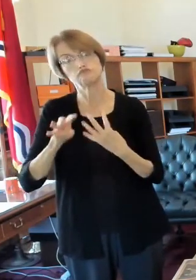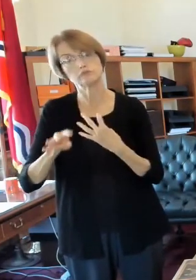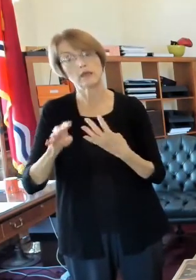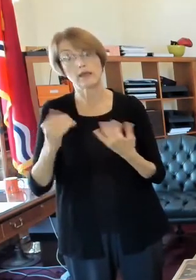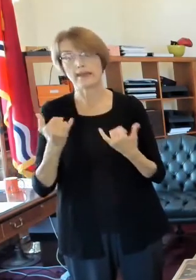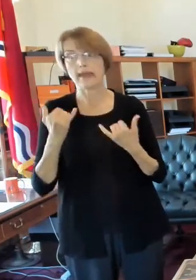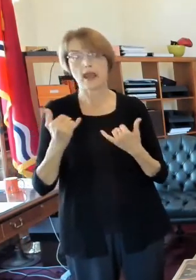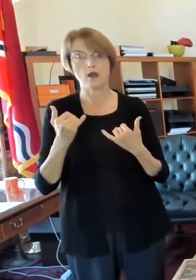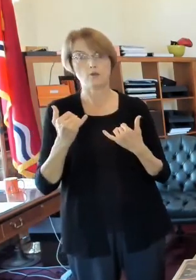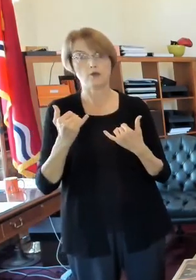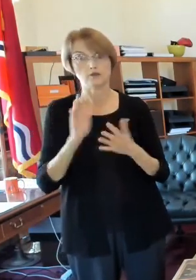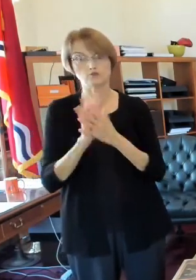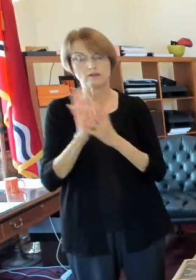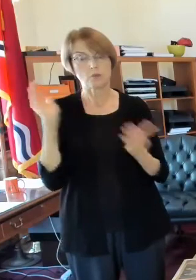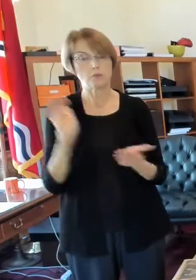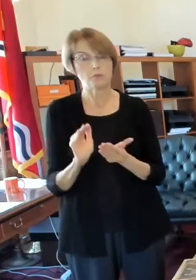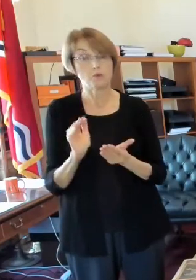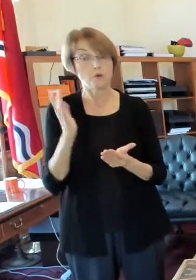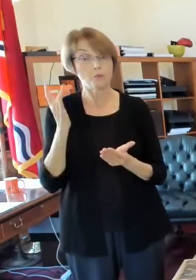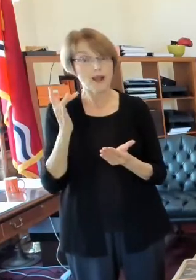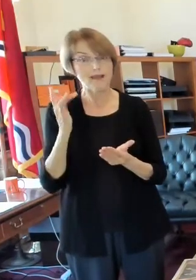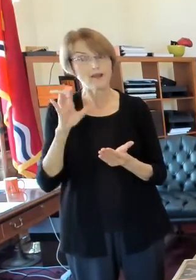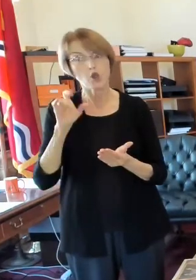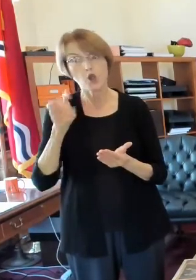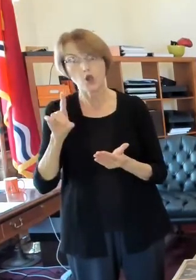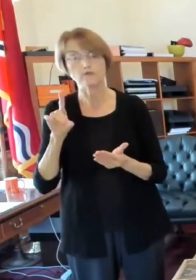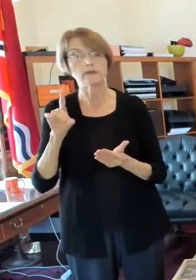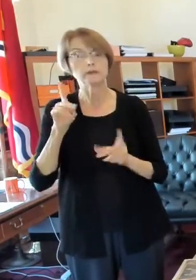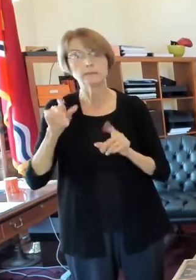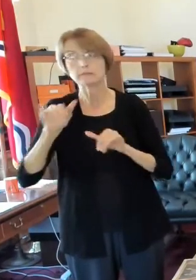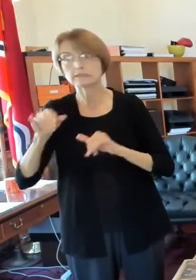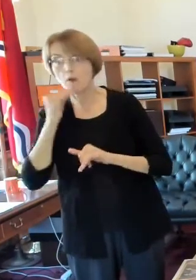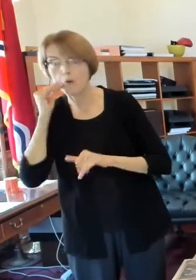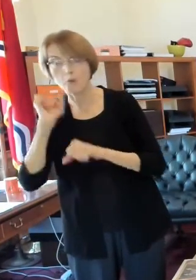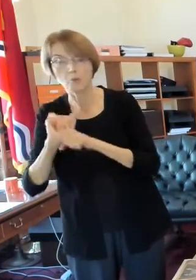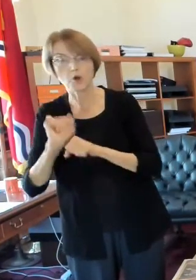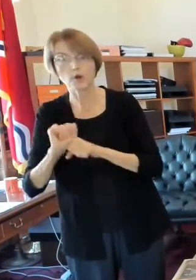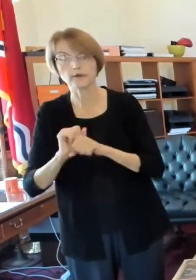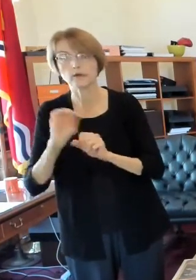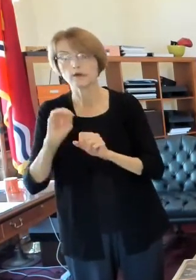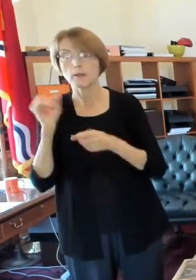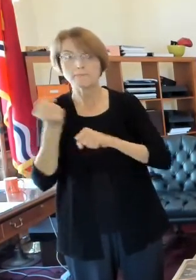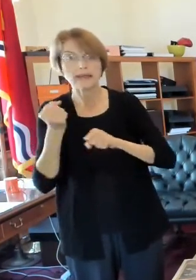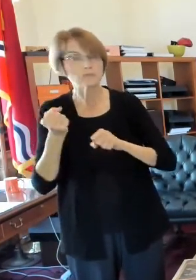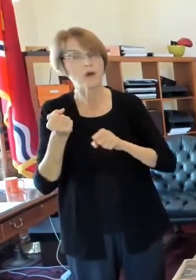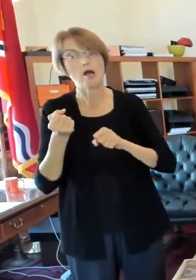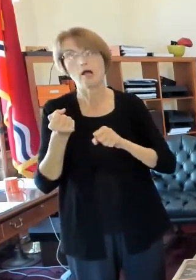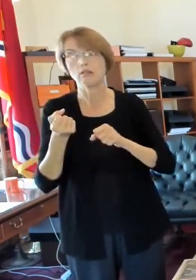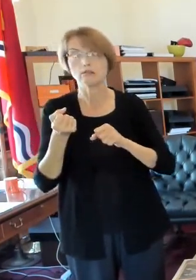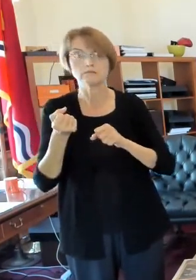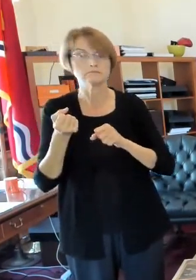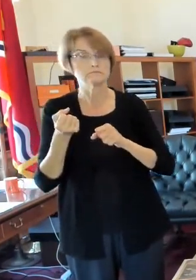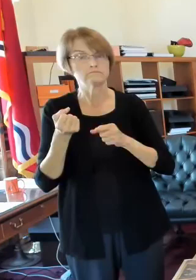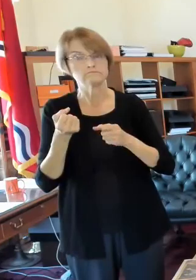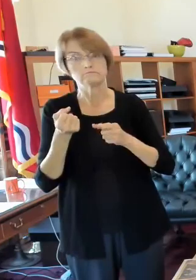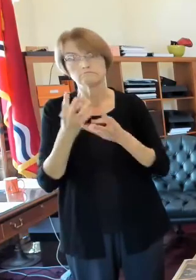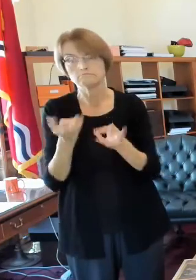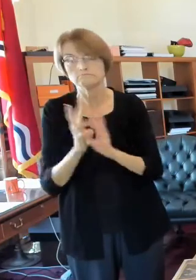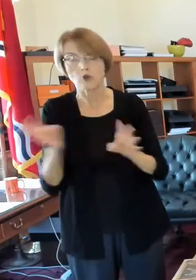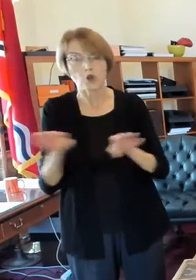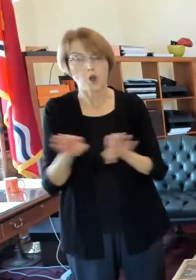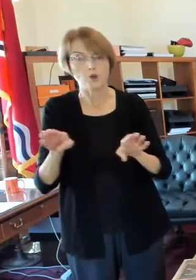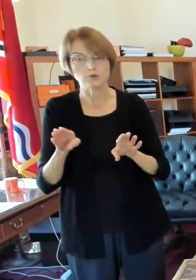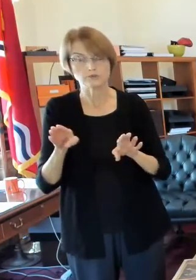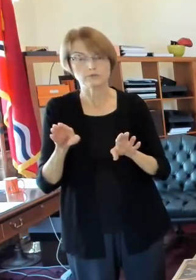day traffic-wise because of COVID. So many people are still working from home. There's no ball games, that sort of thing. So our streets, many of our streets are